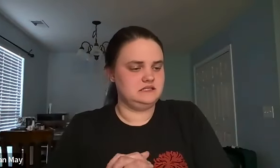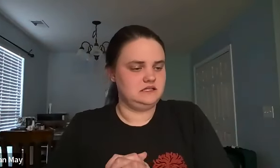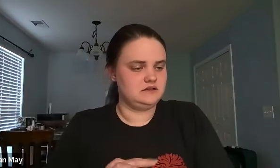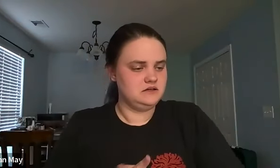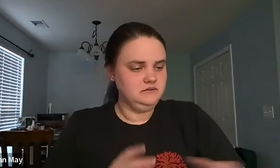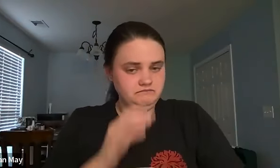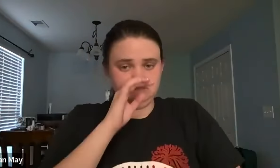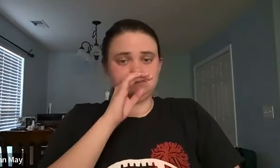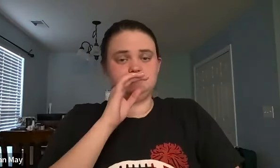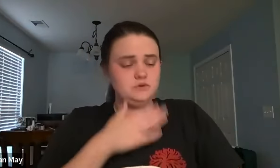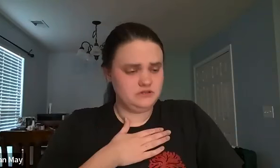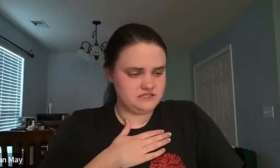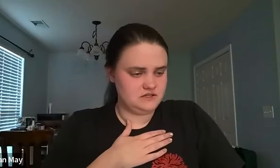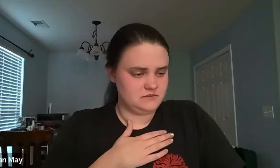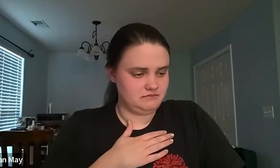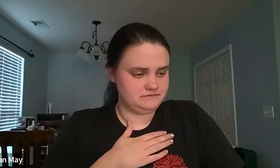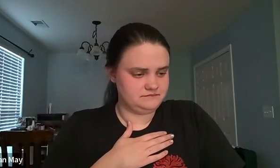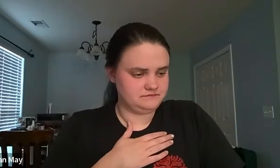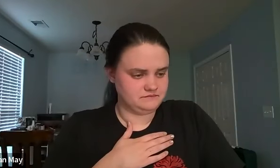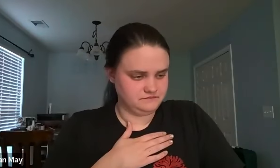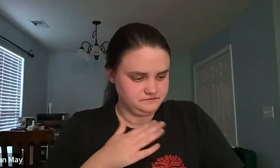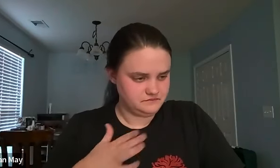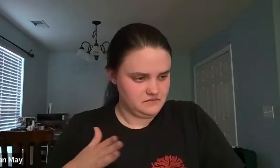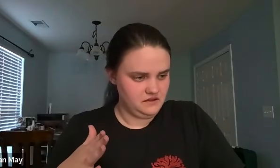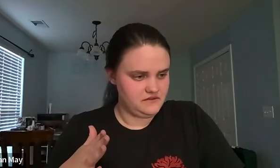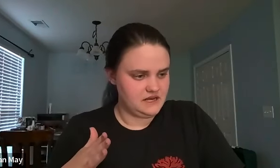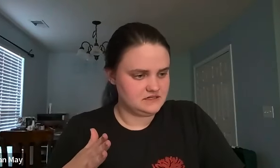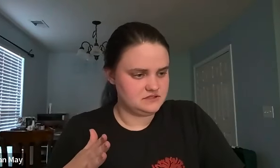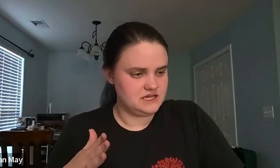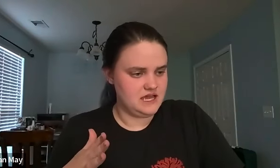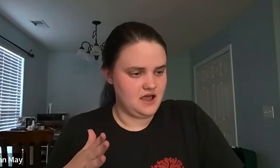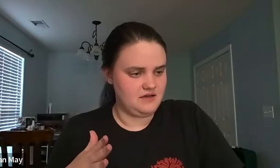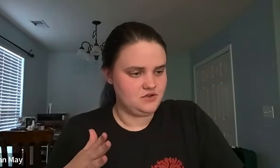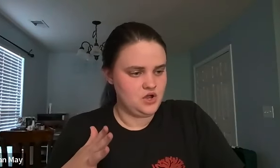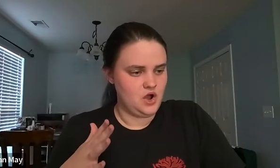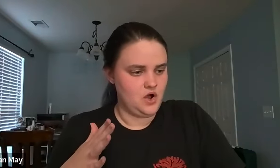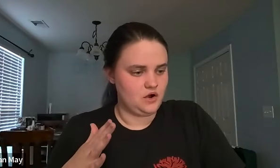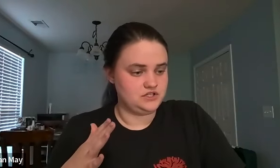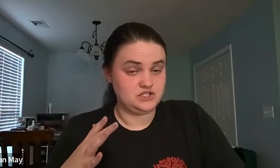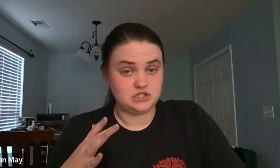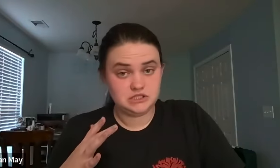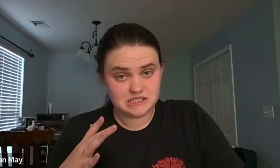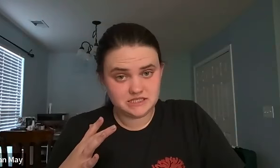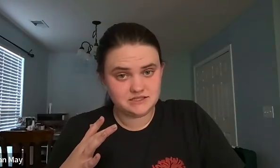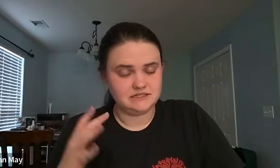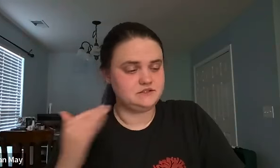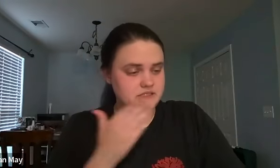see. Oh, excuse me. And the next ones I have are desserts, like sweet